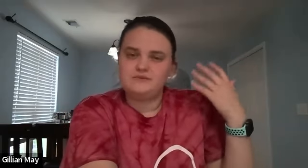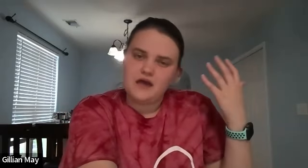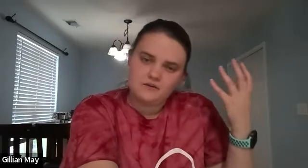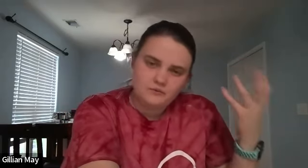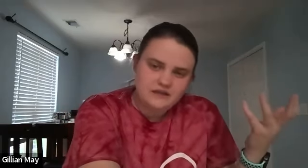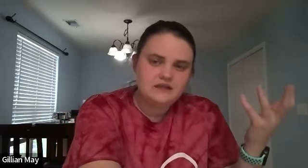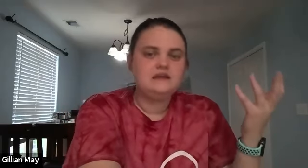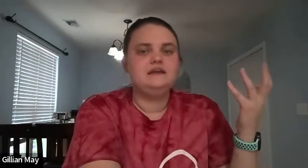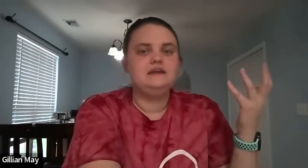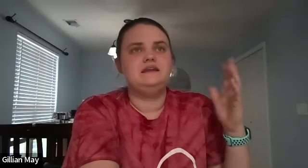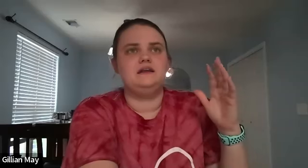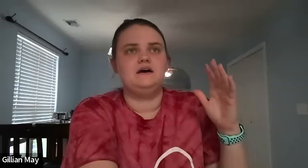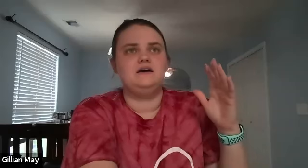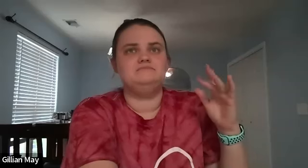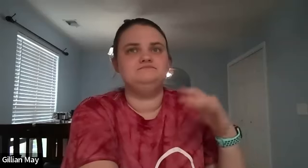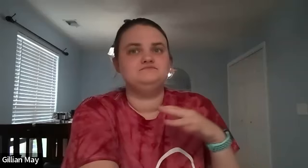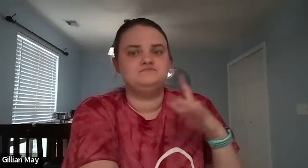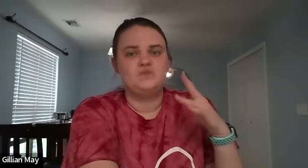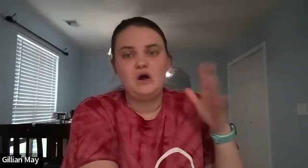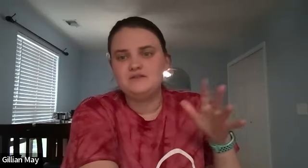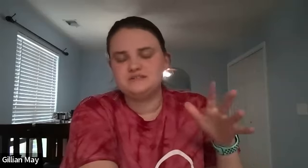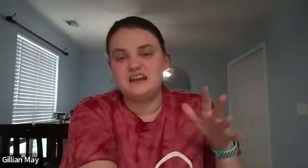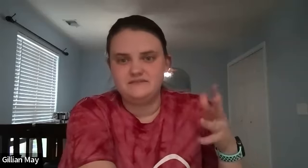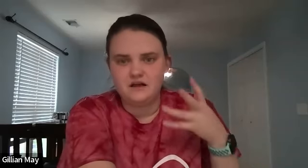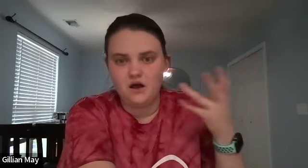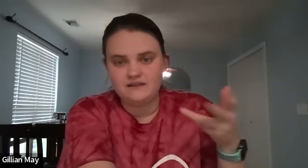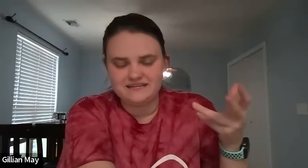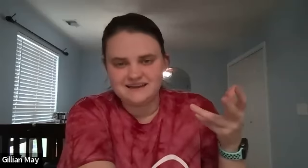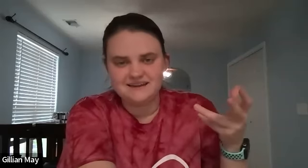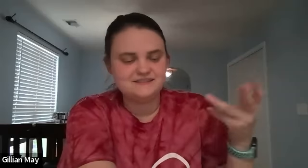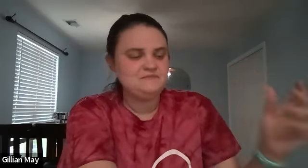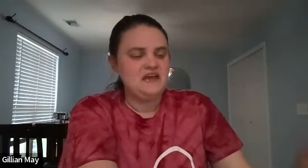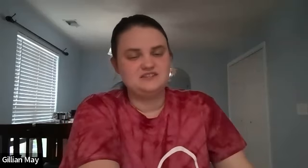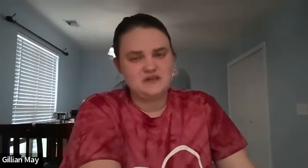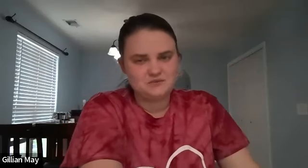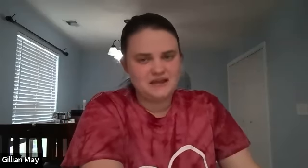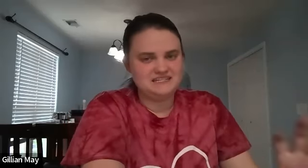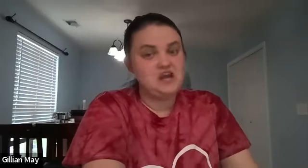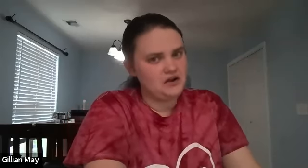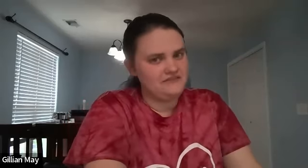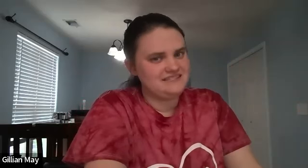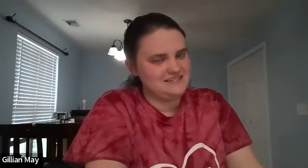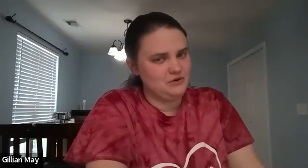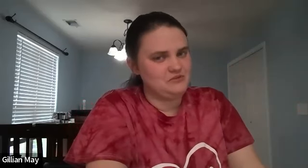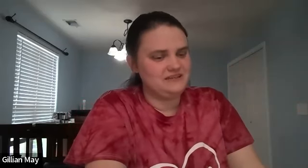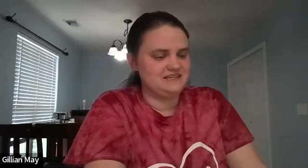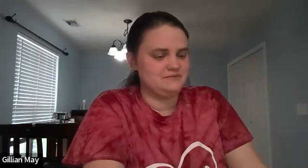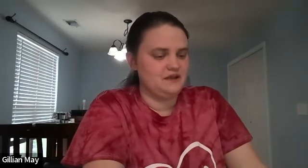with Halloween and all of those kind of holiday signs. And so that's why it's not on this list normally, is because I'm like,